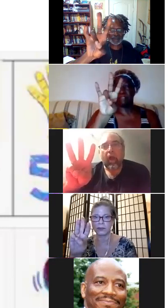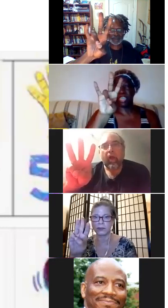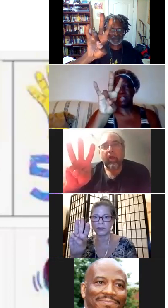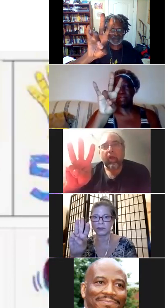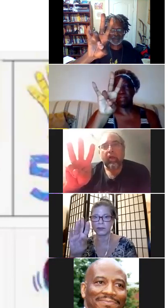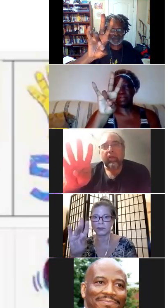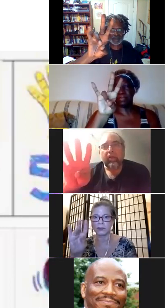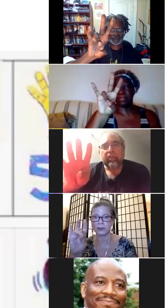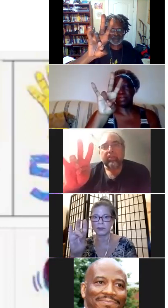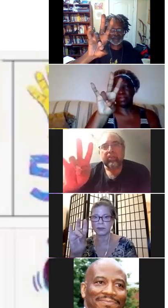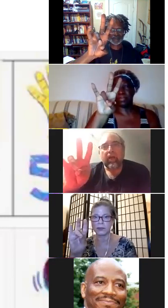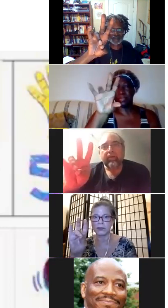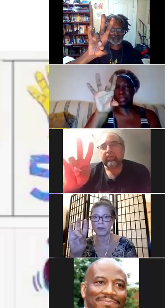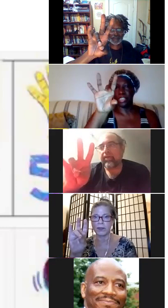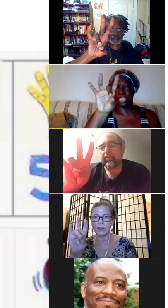7,